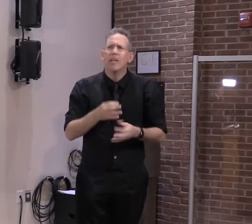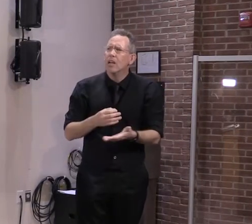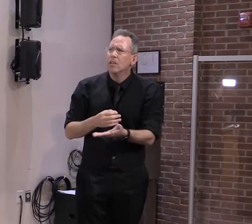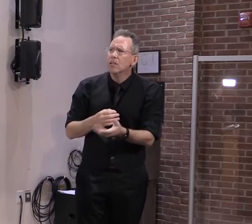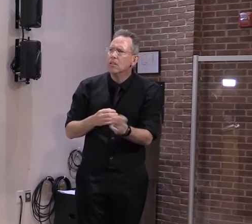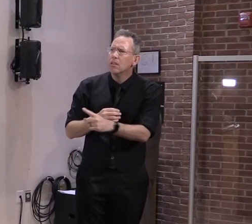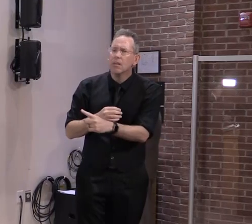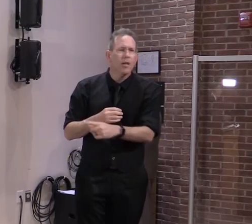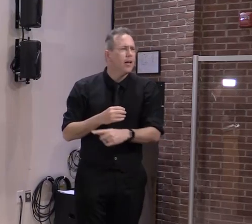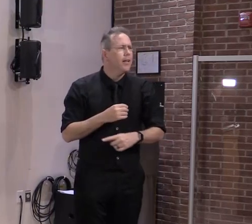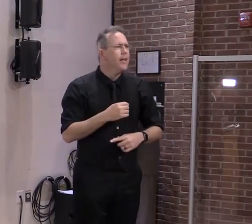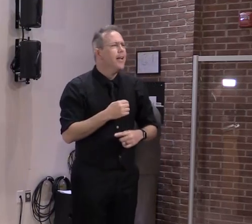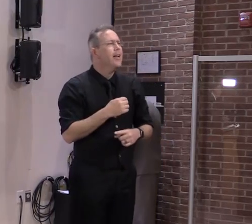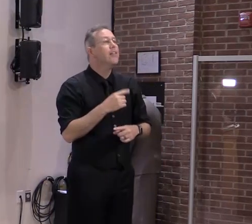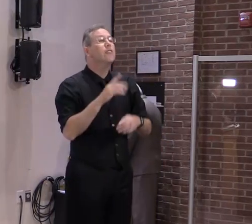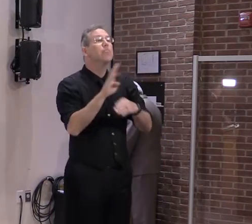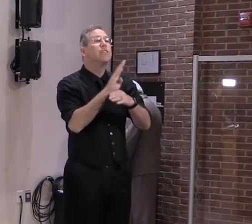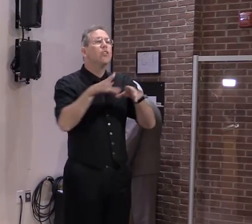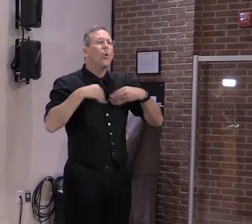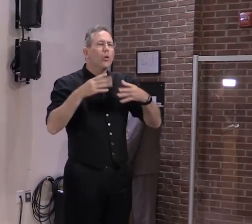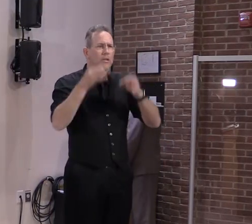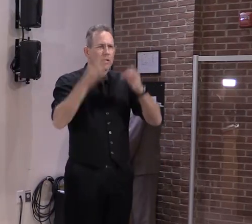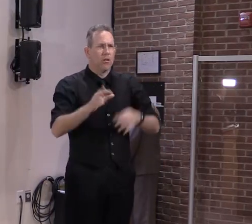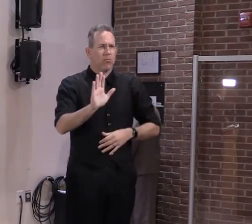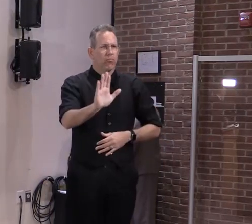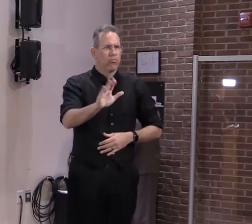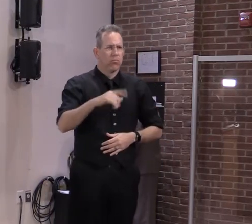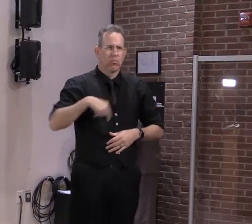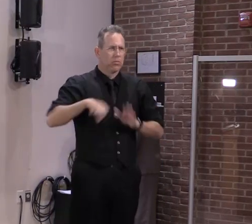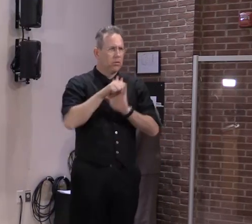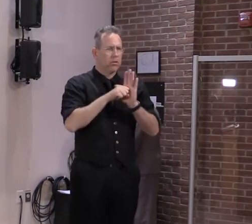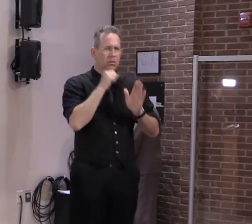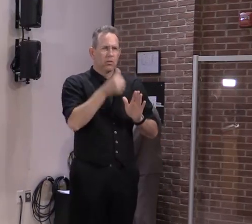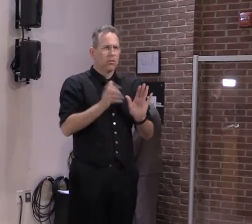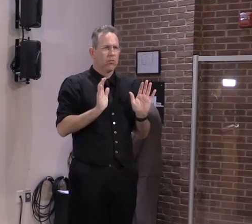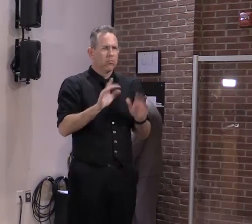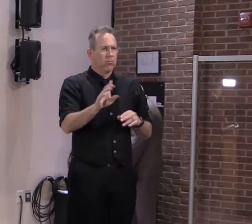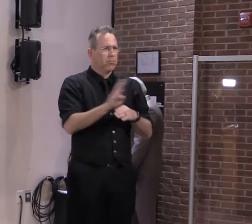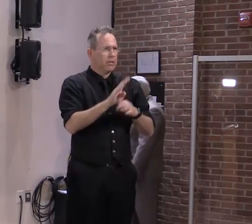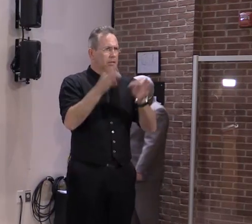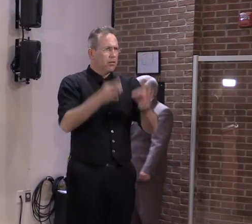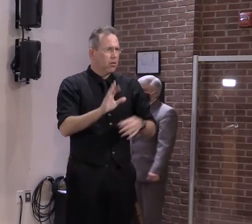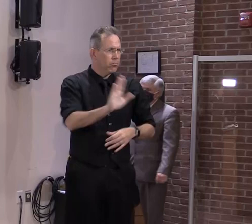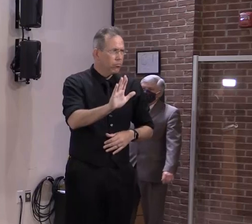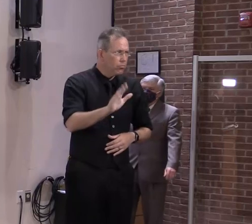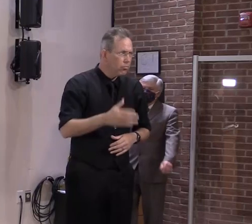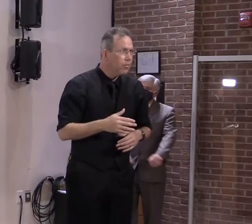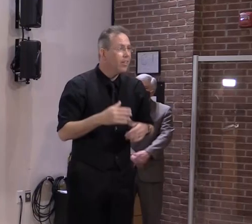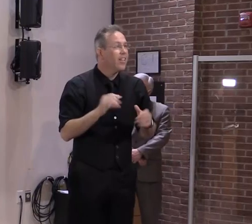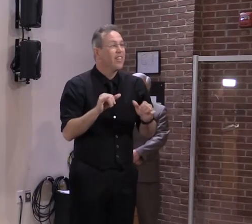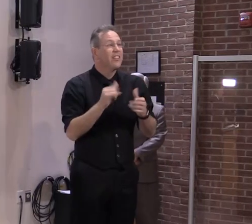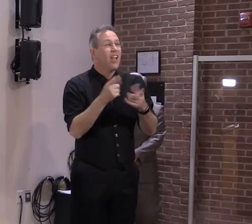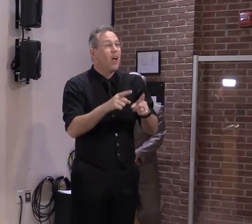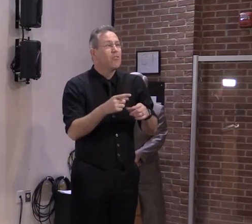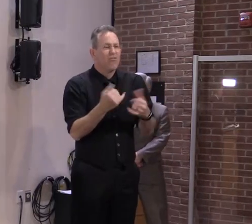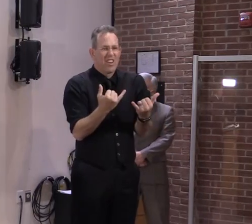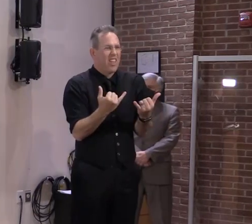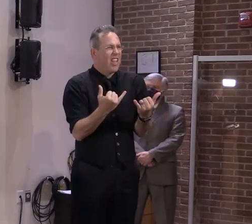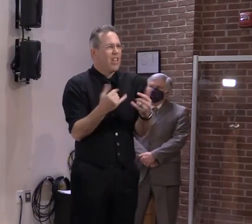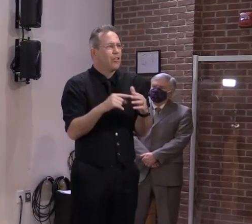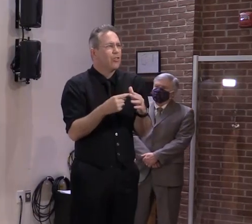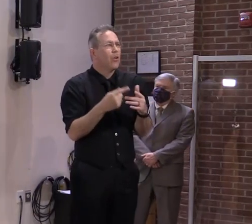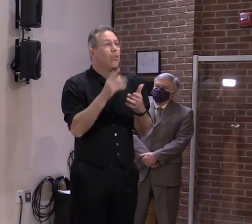I mean, so we're seeing this, we're seeing this play out with some of the colleges and universities. I mean, many of